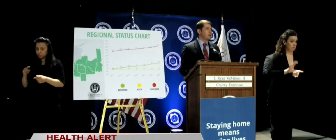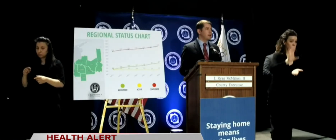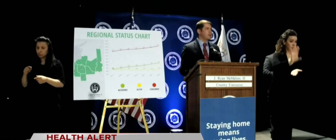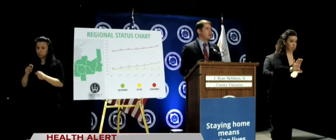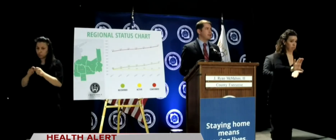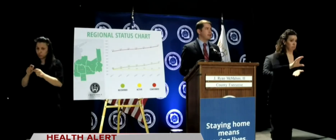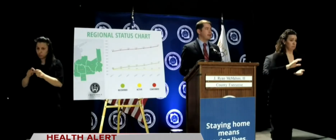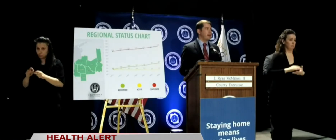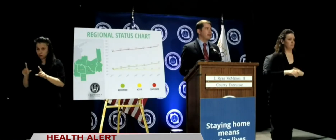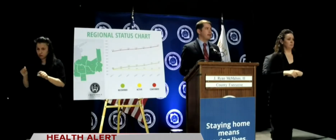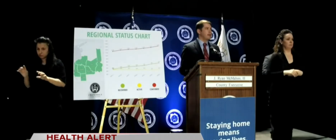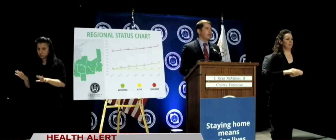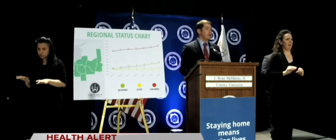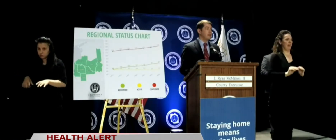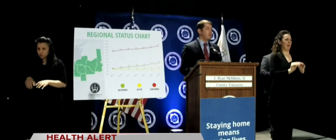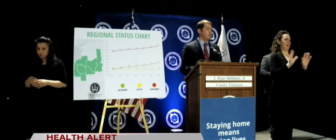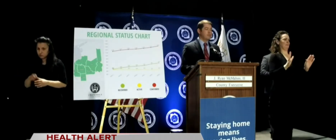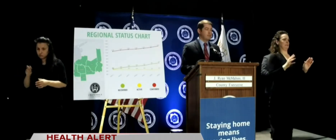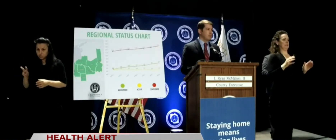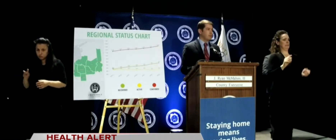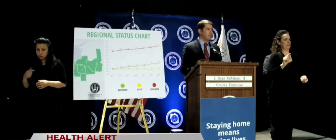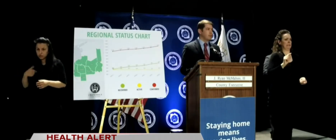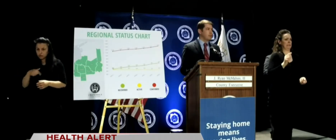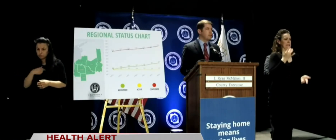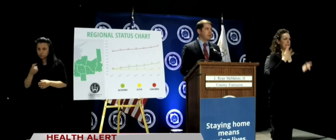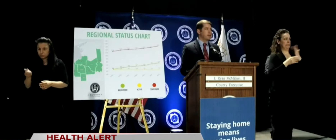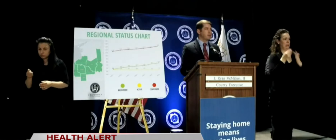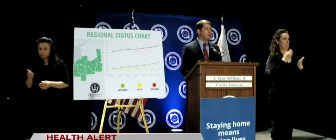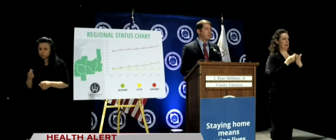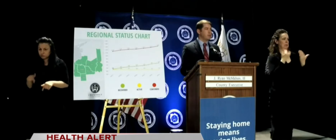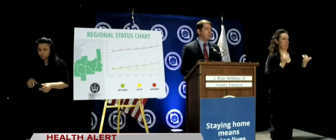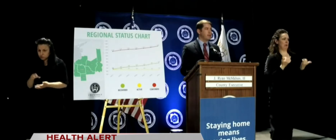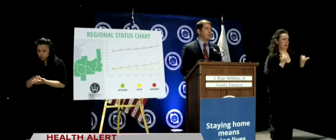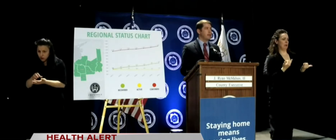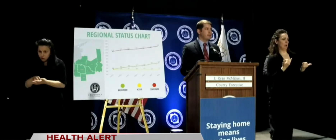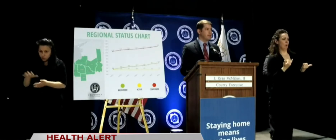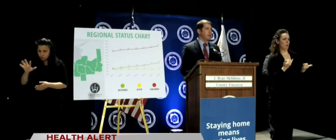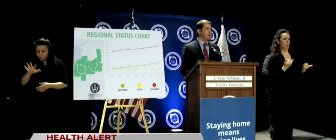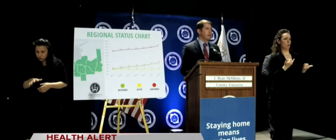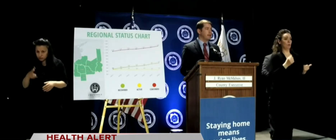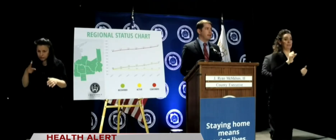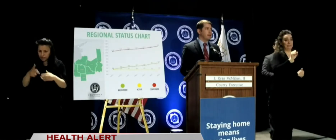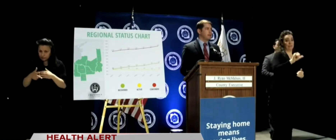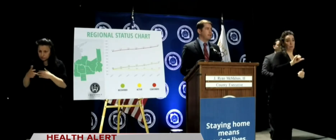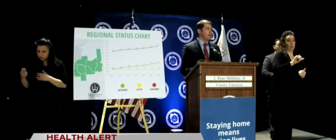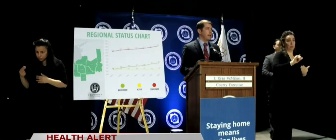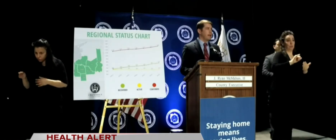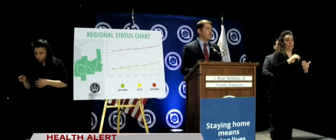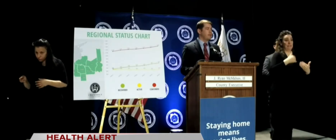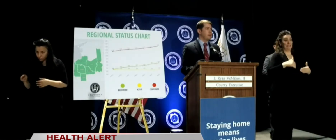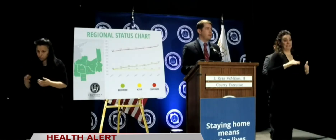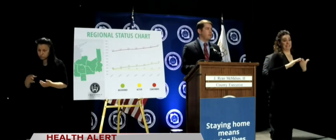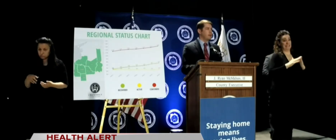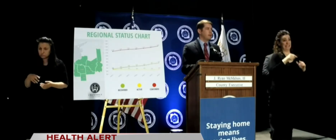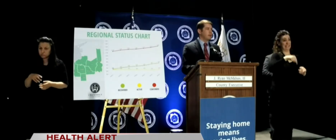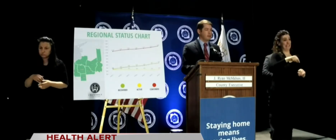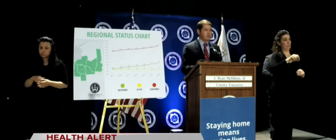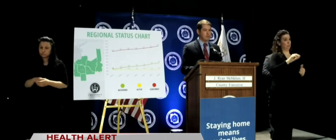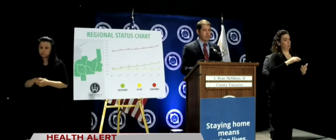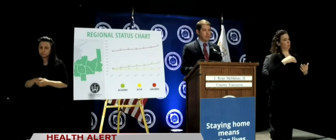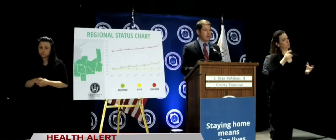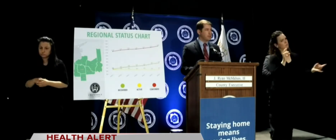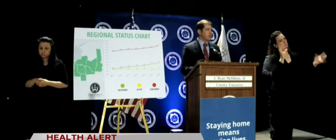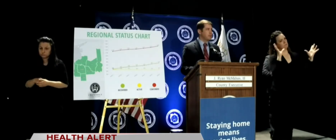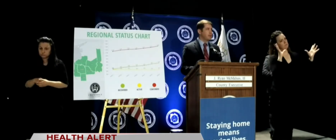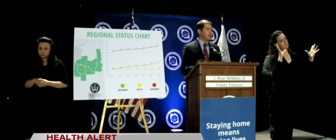been discussed certainly for the city of Syracuse would be devastating. State aid, if we were to